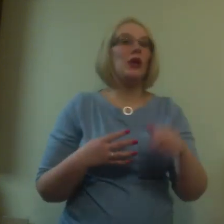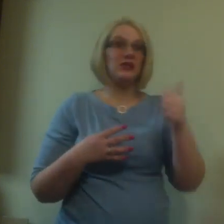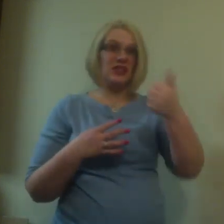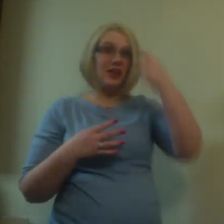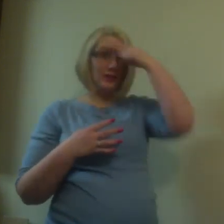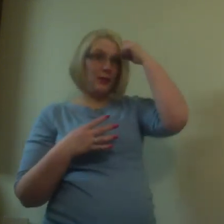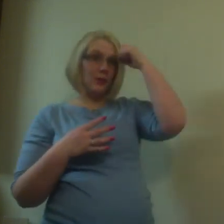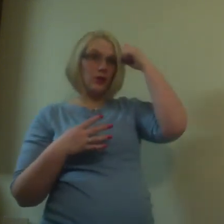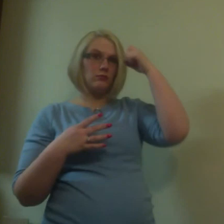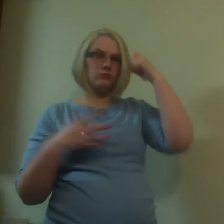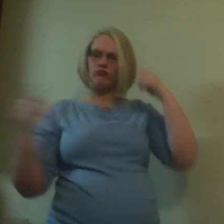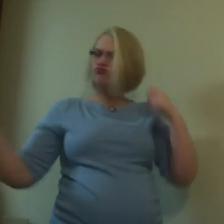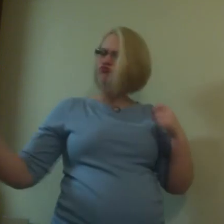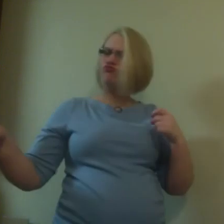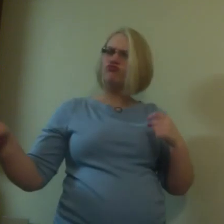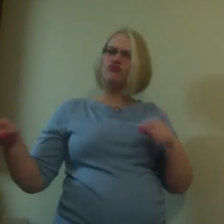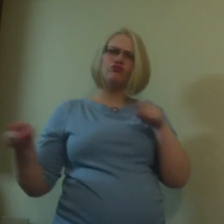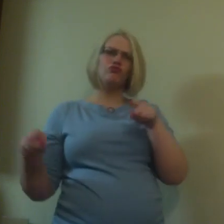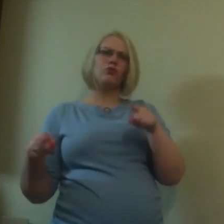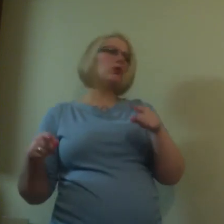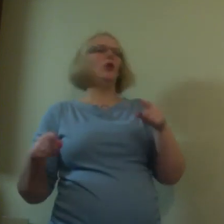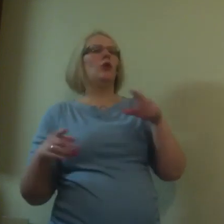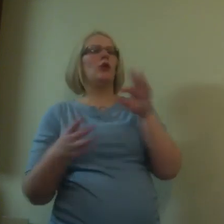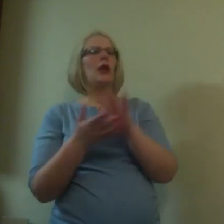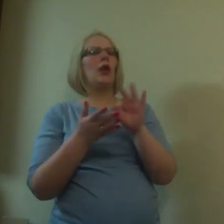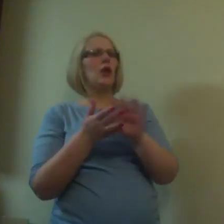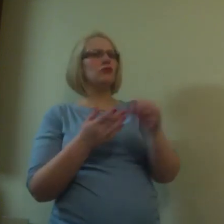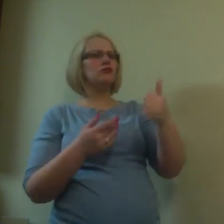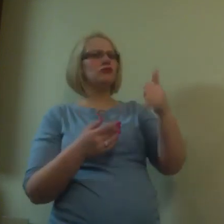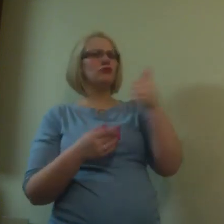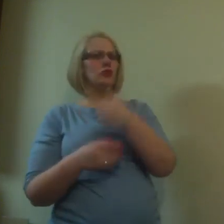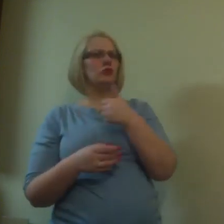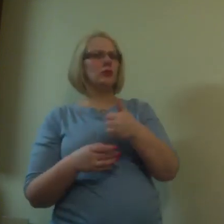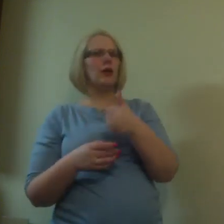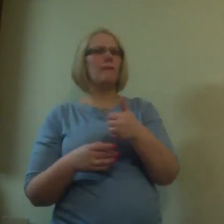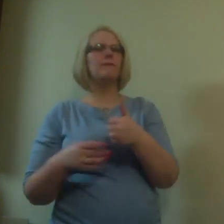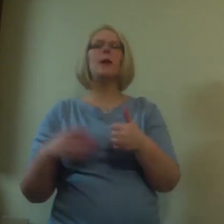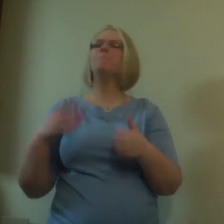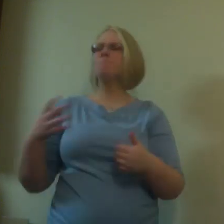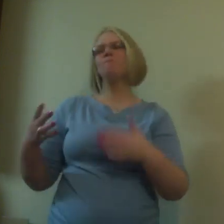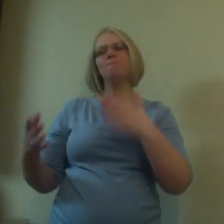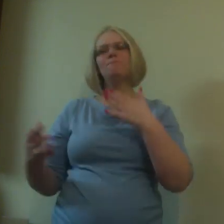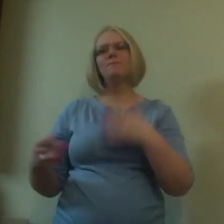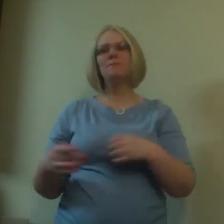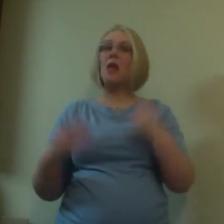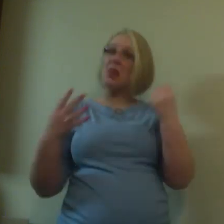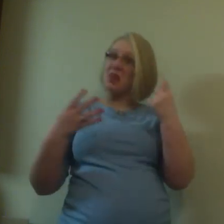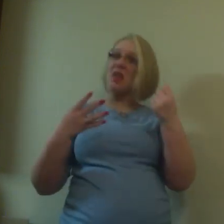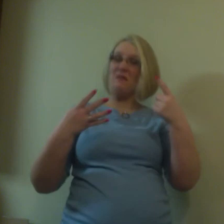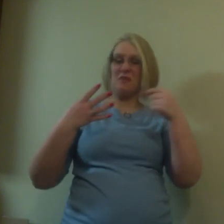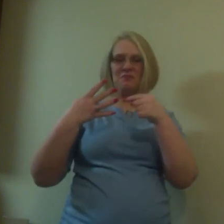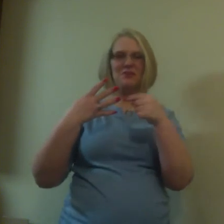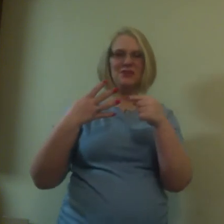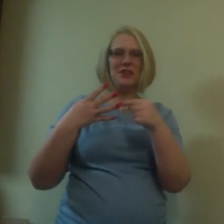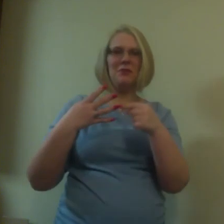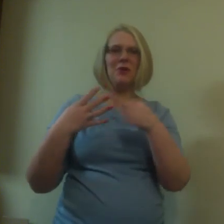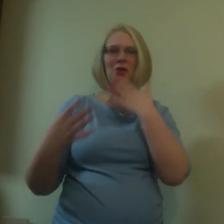yourself? 11. 11 for summer. Good for you, Wesley. I forgot myself. Yeah. And the last season?